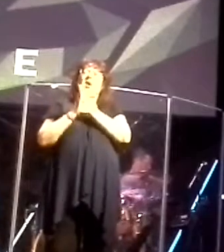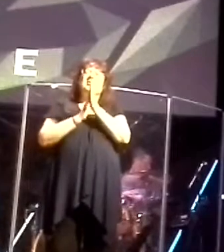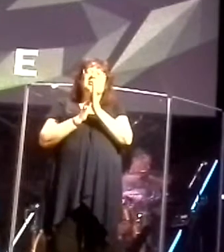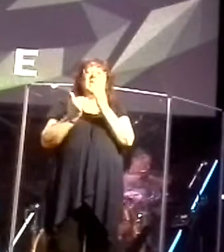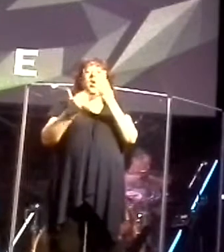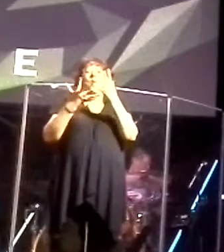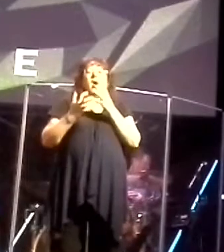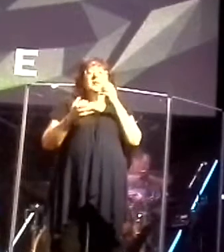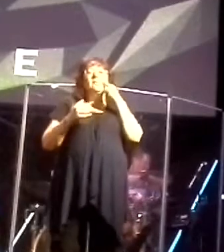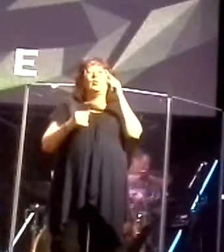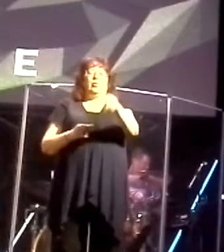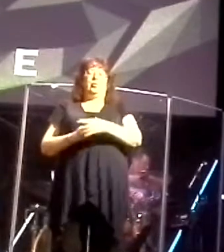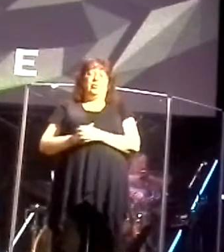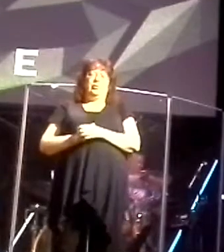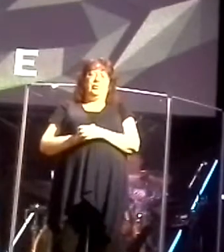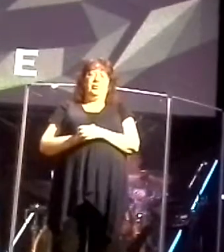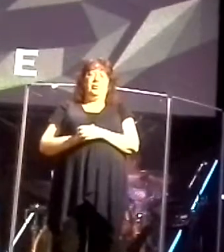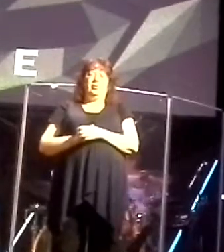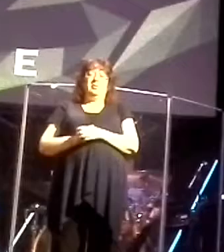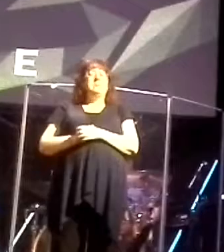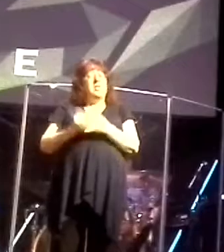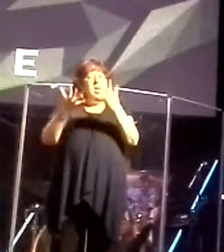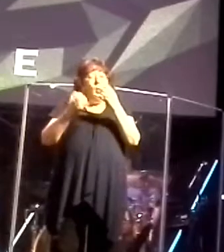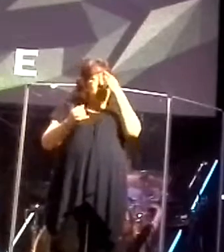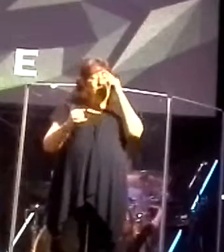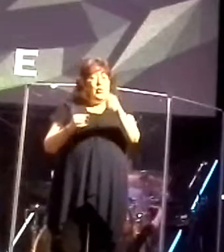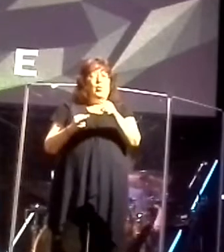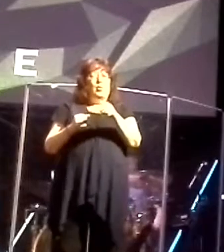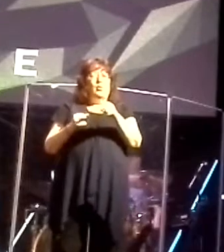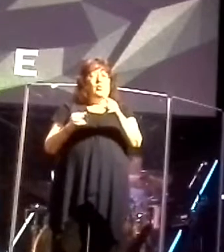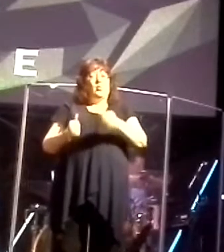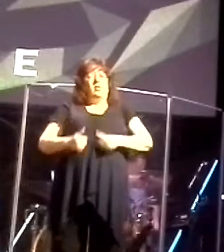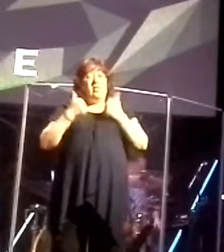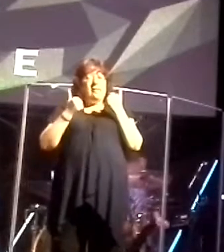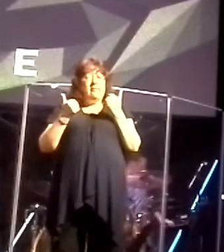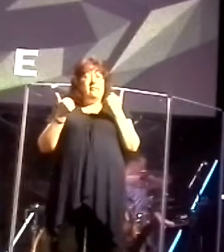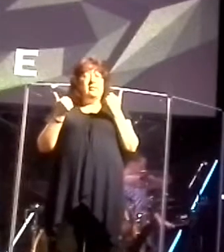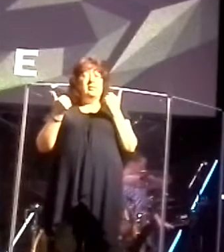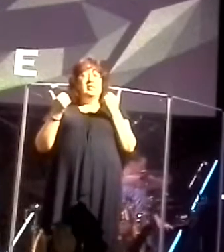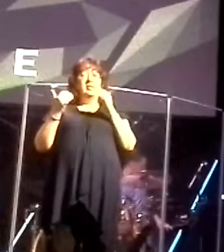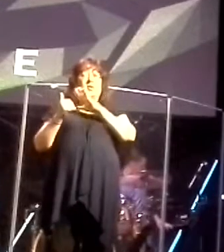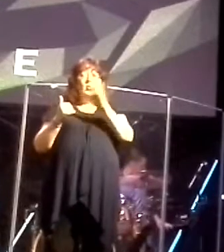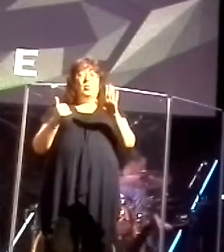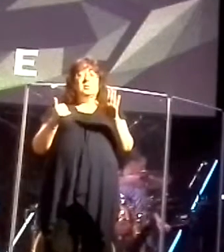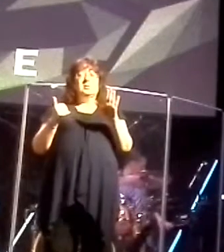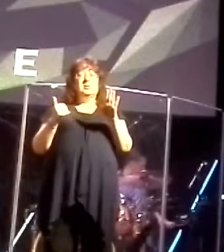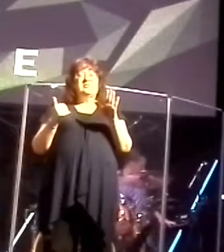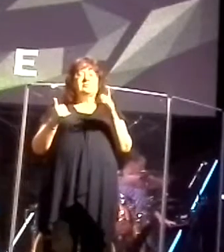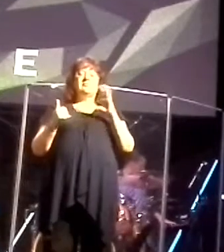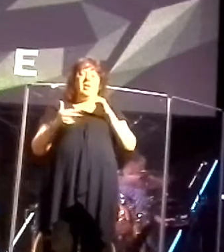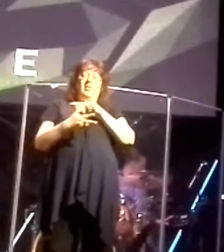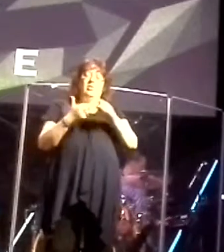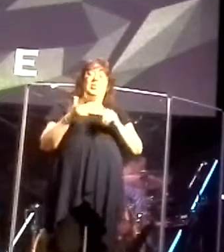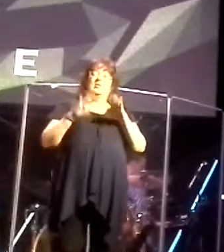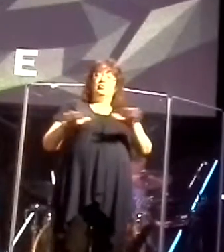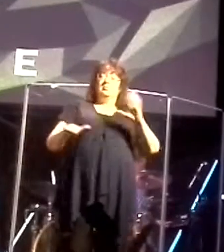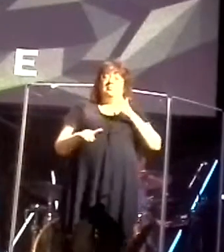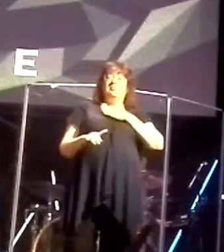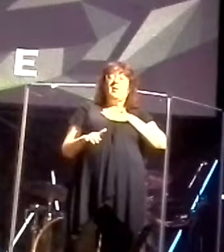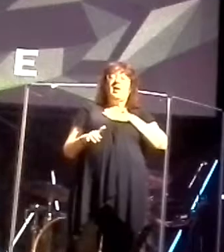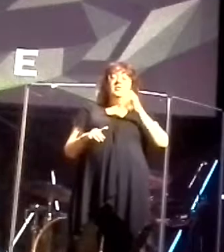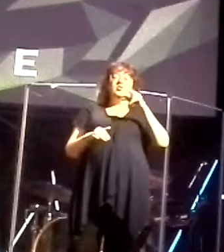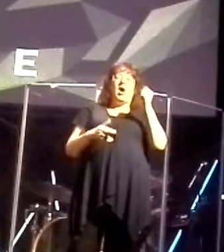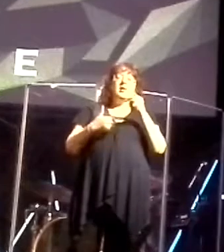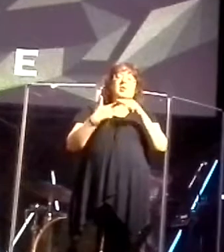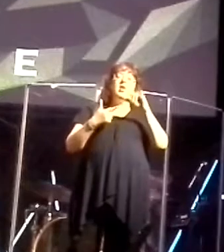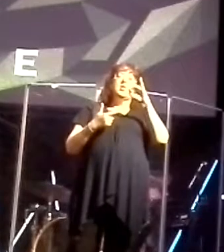passionately wants for you? What do they want for you in life? I know that for our three children,